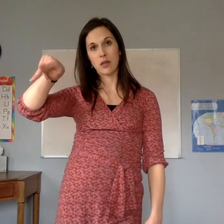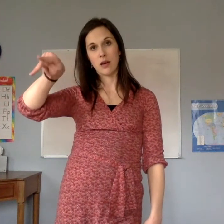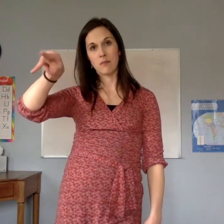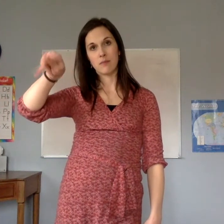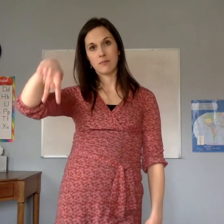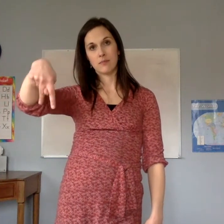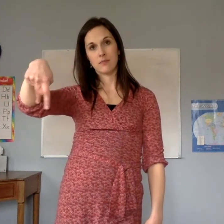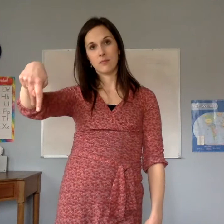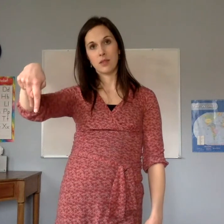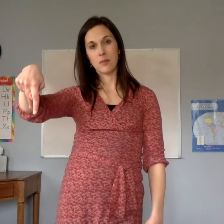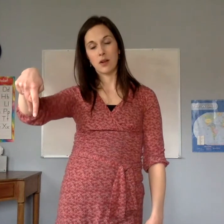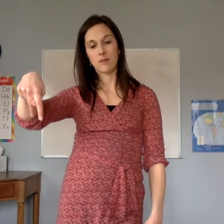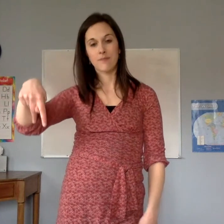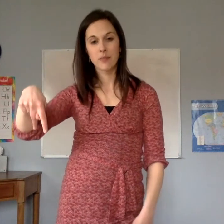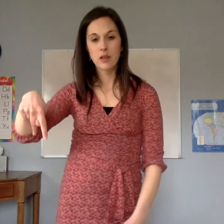thumb in the middle.